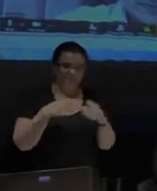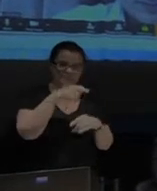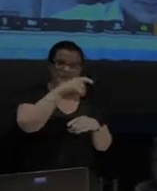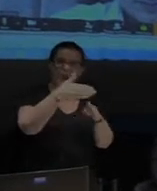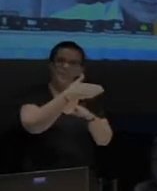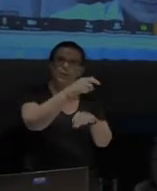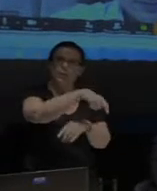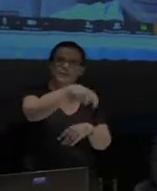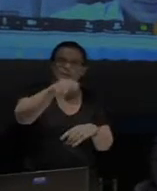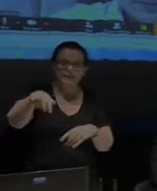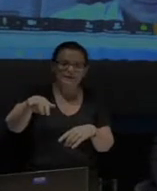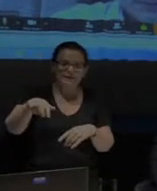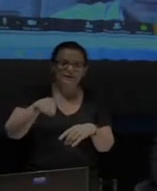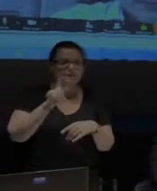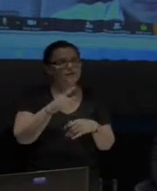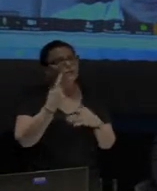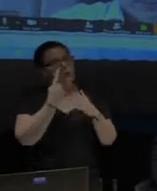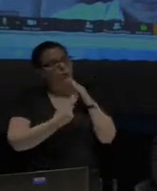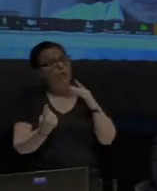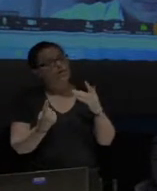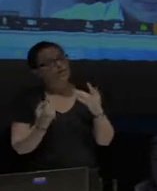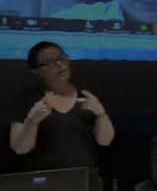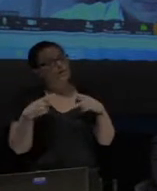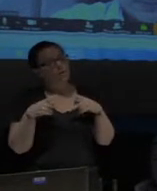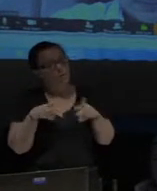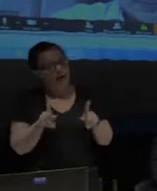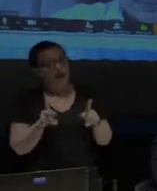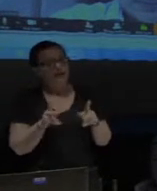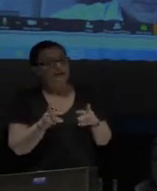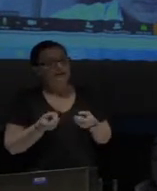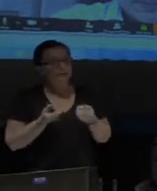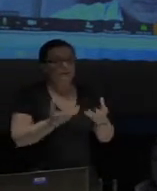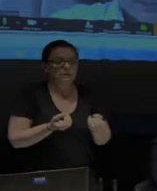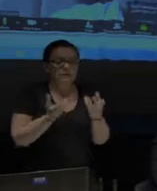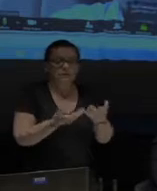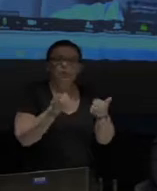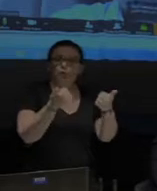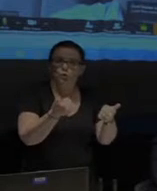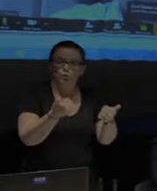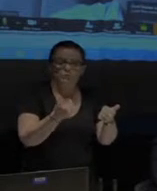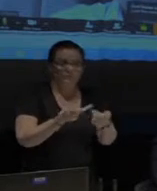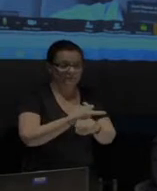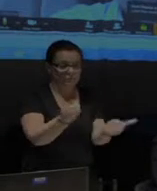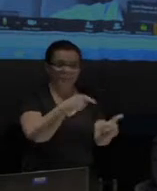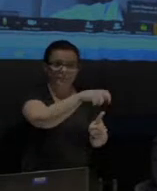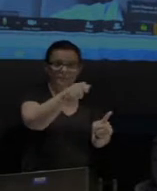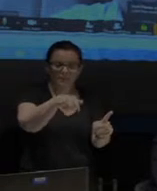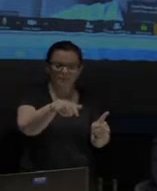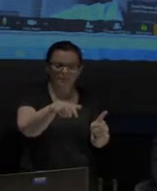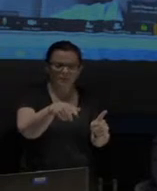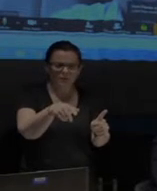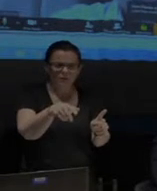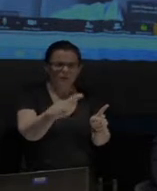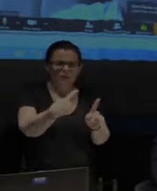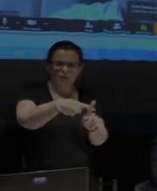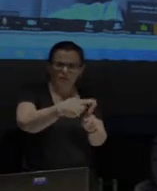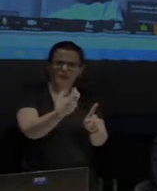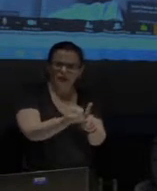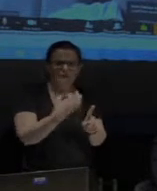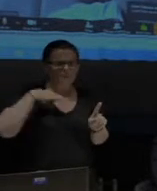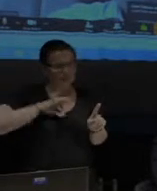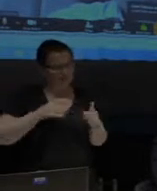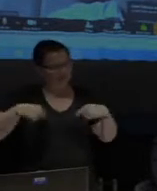just a one-way street of doing good, in inverted commas. It's actually the benefit, as a number of you espoused, to saying, well actually you tap